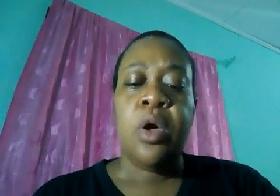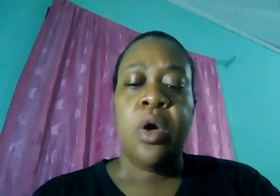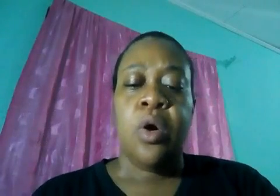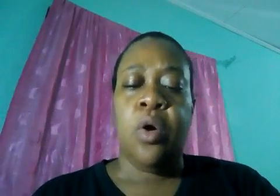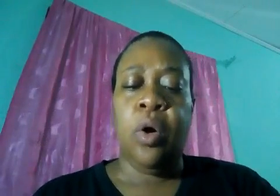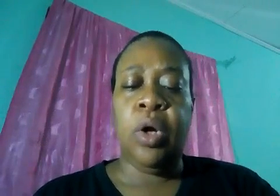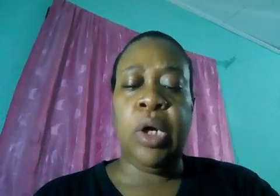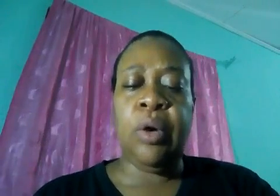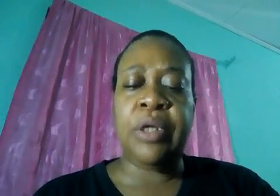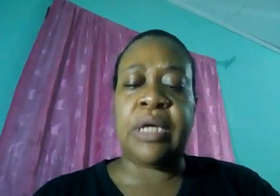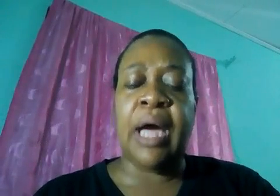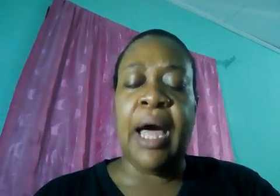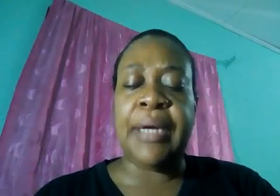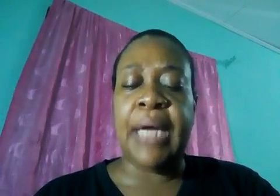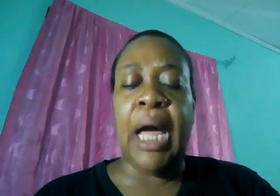Oh Lord God Yahweh,